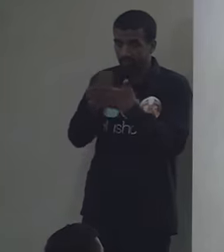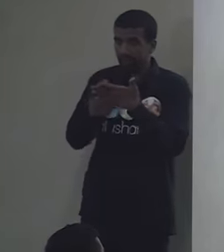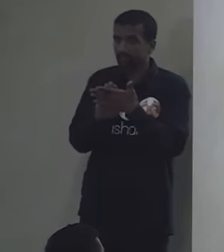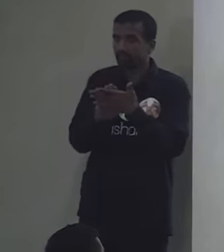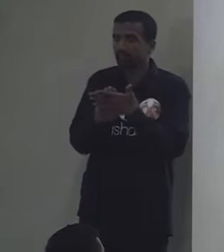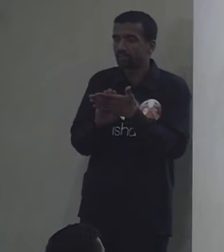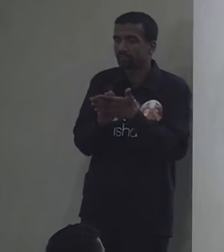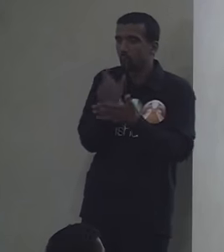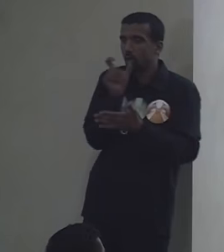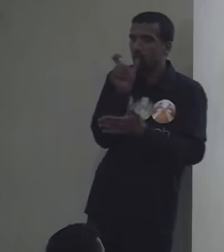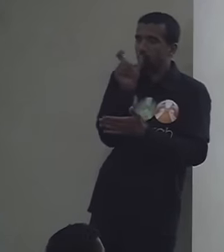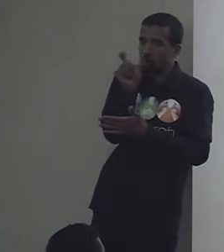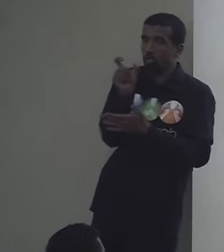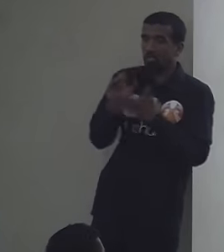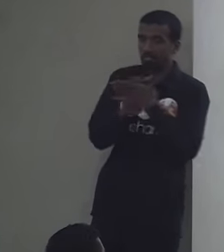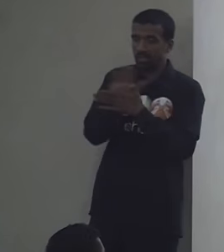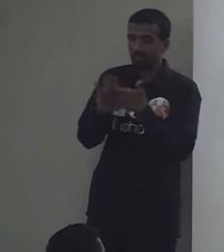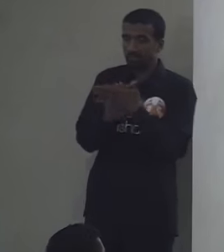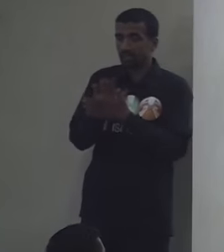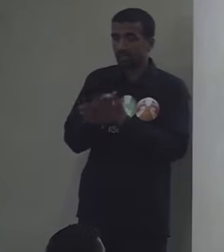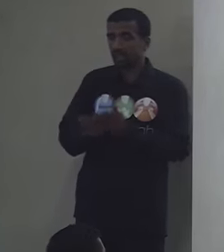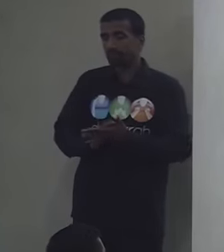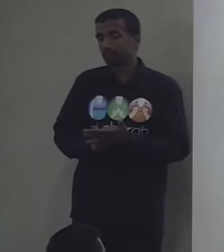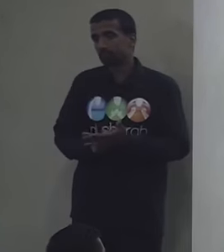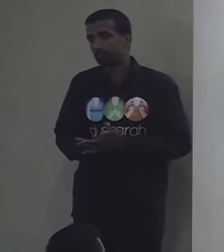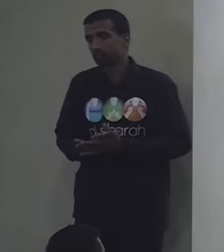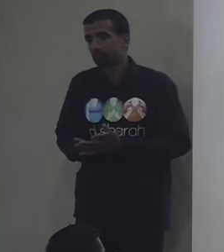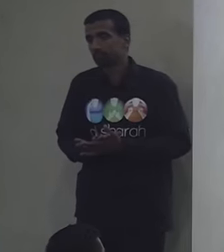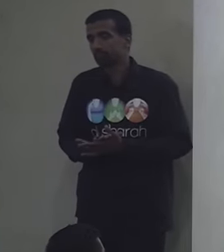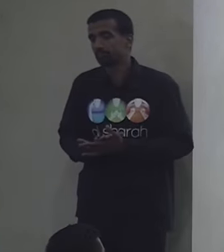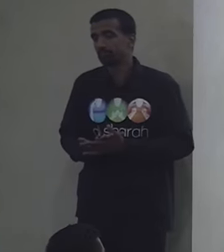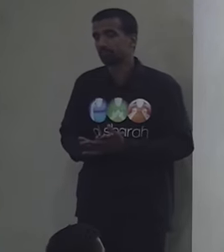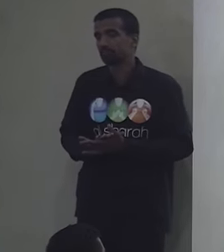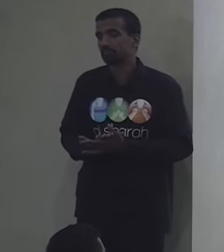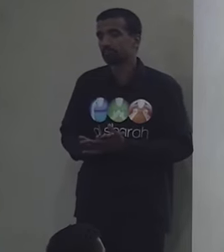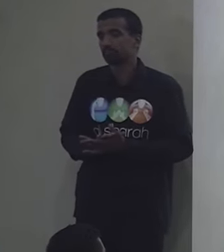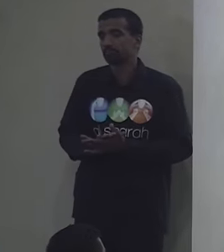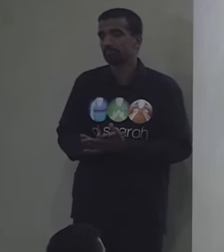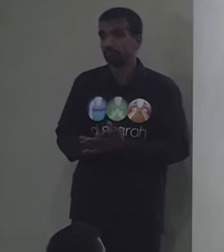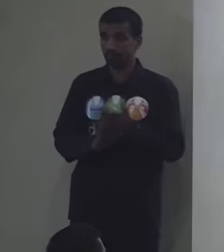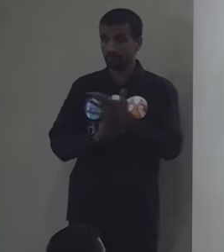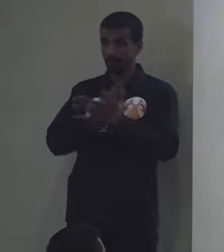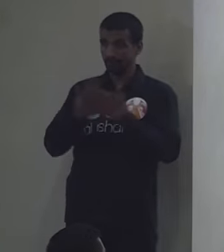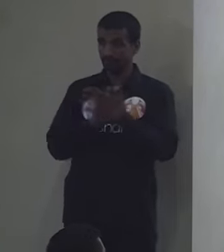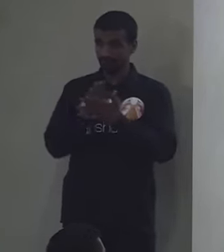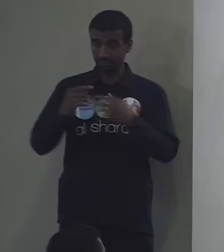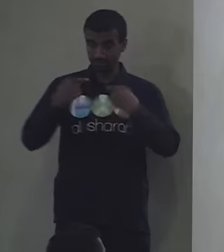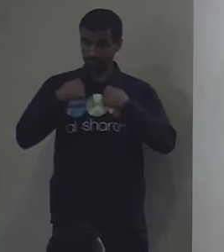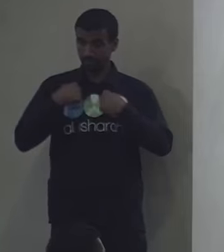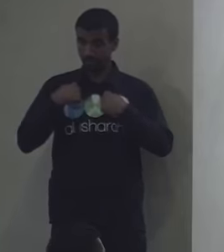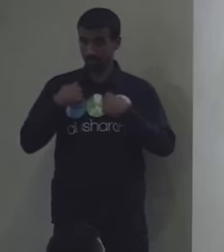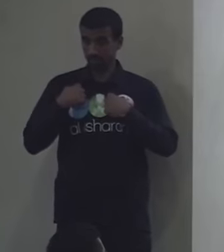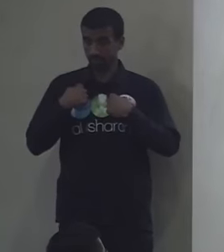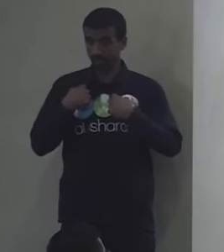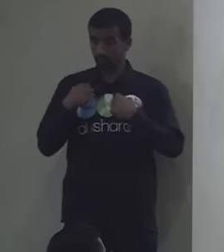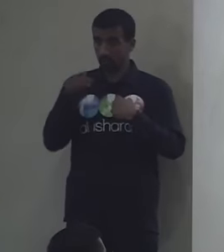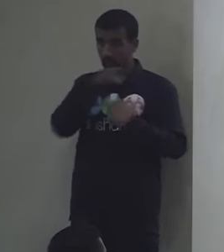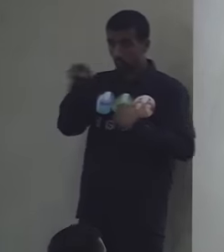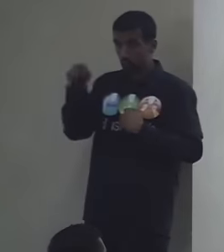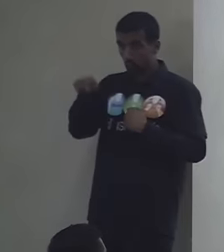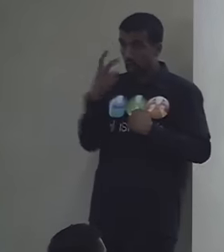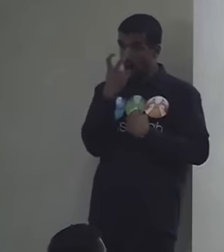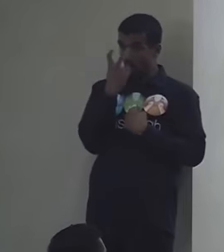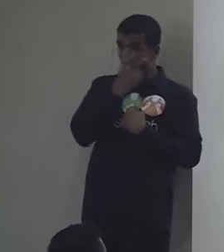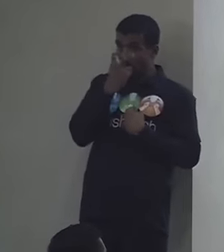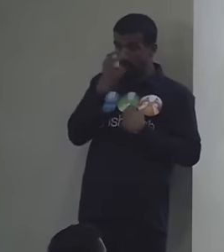for the eyes of a lion. The eyes of a lion right before it rips you up apart. You know, the pupils dilate